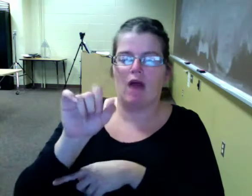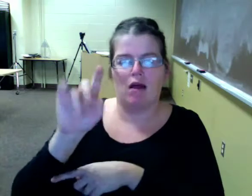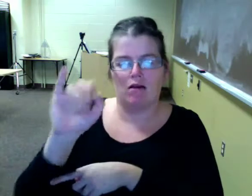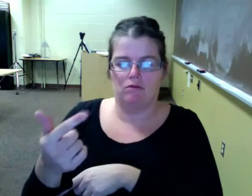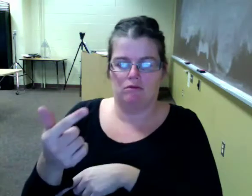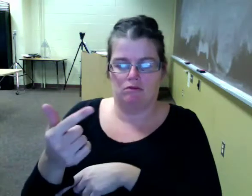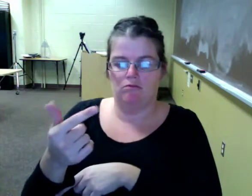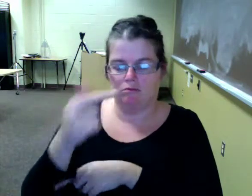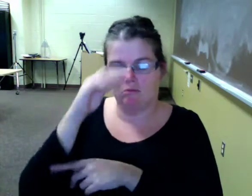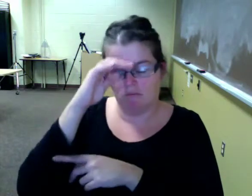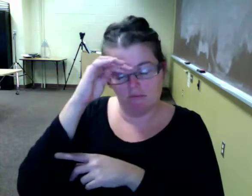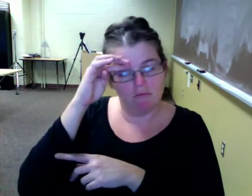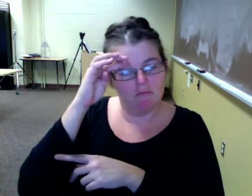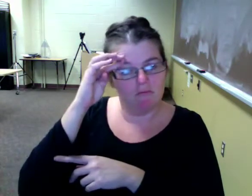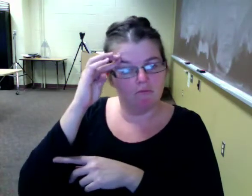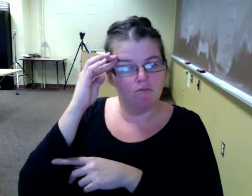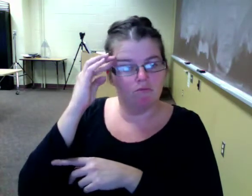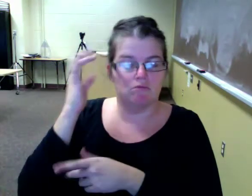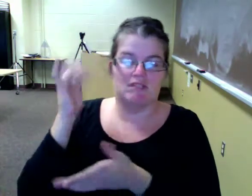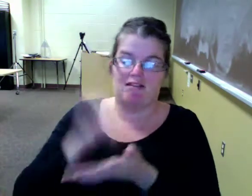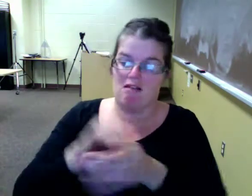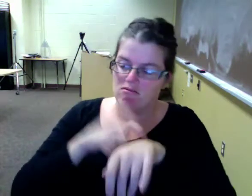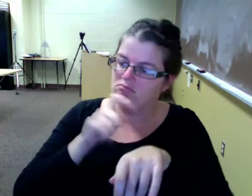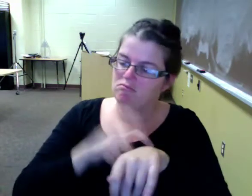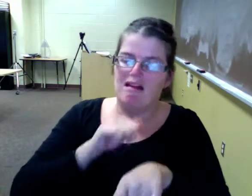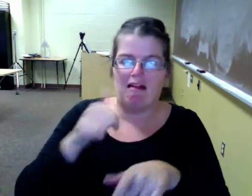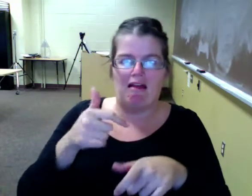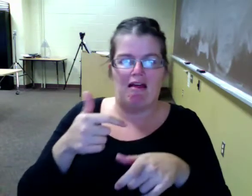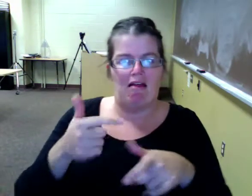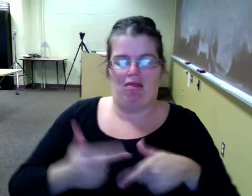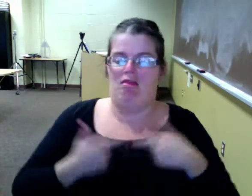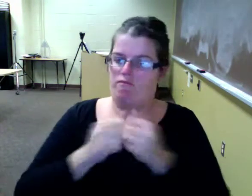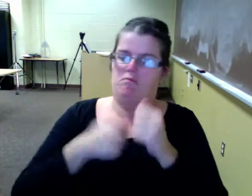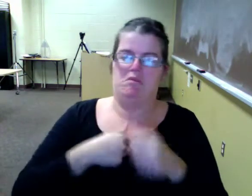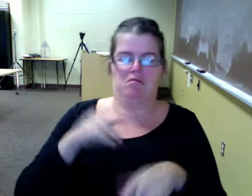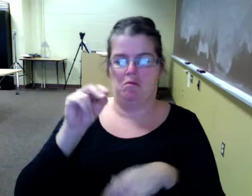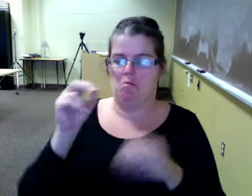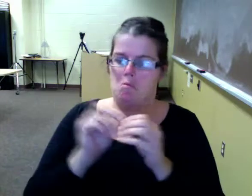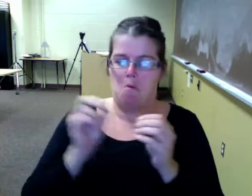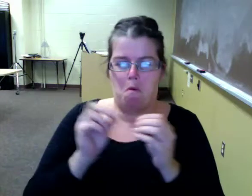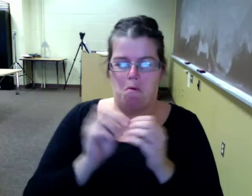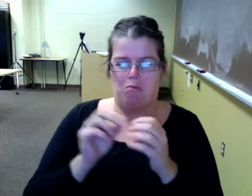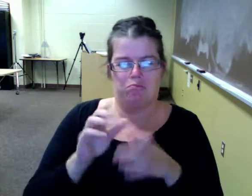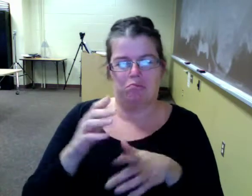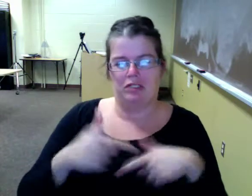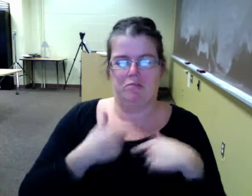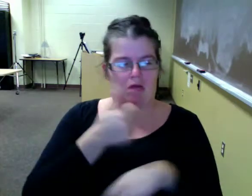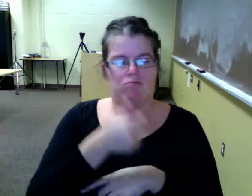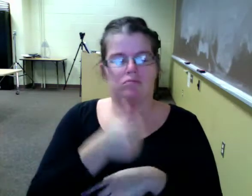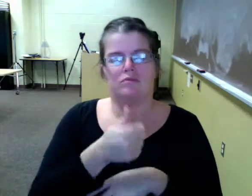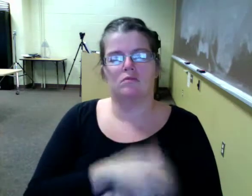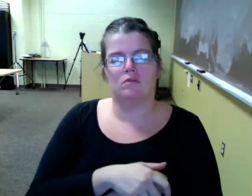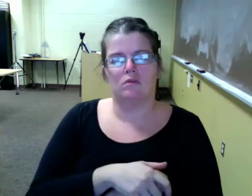At this point, he wasn't living with me anymore. He decided to fast, and that meant he didn't